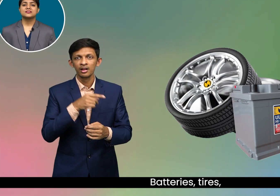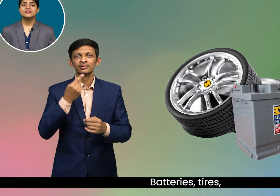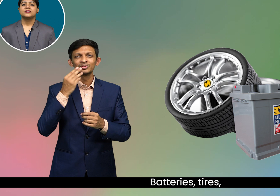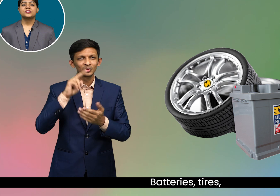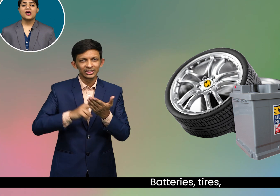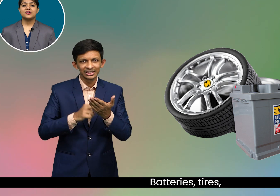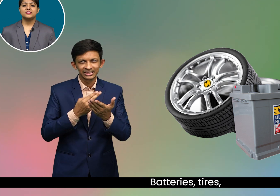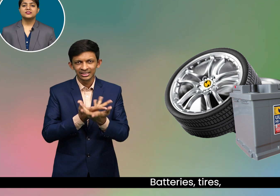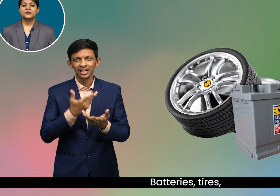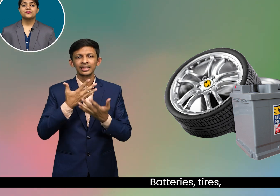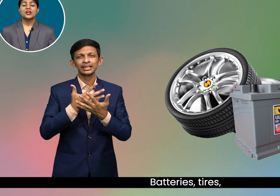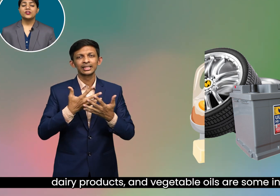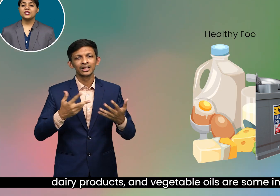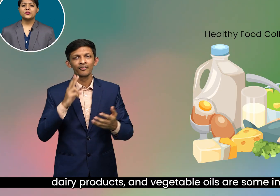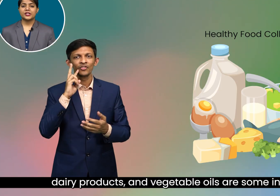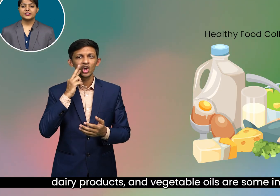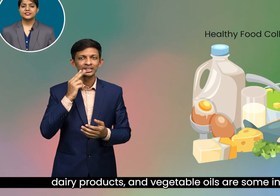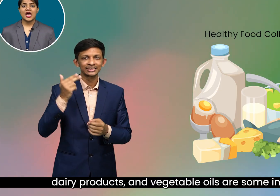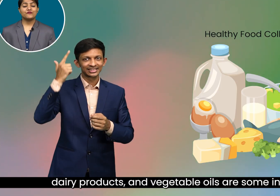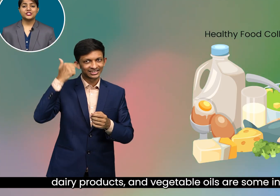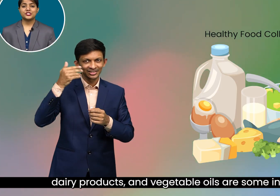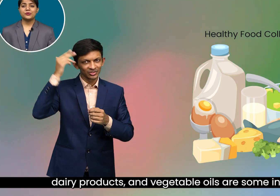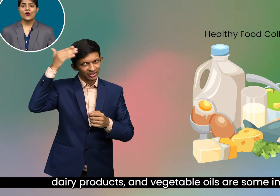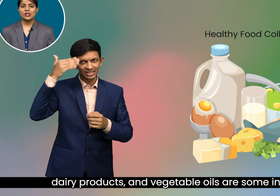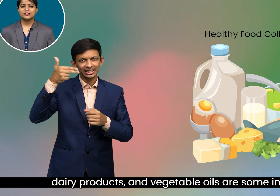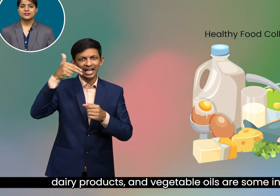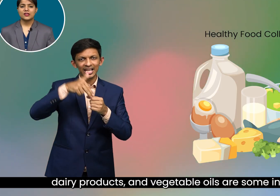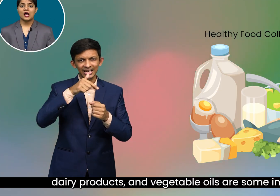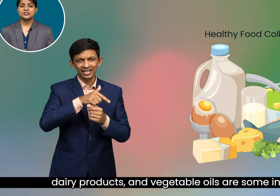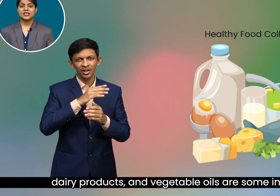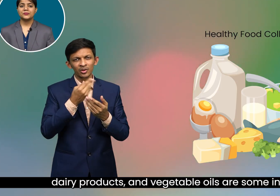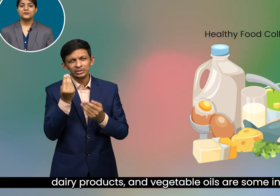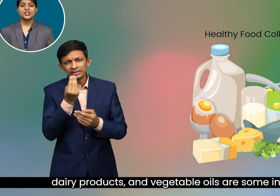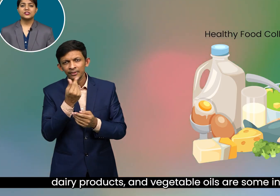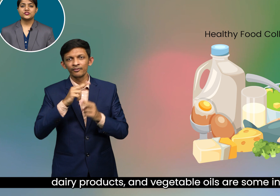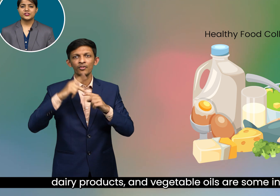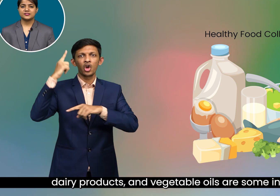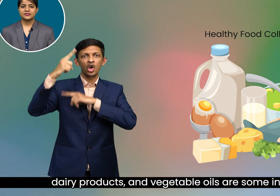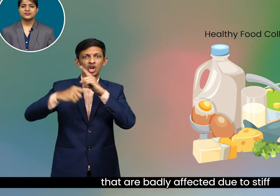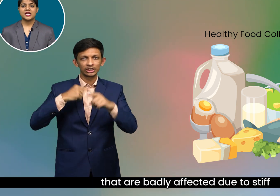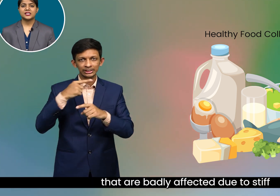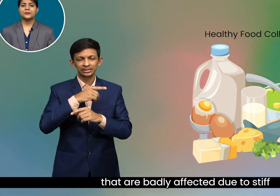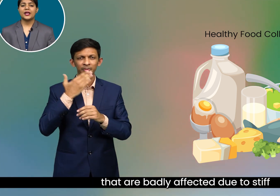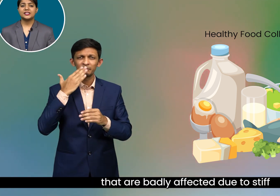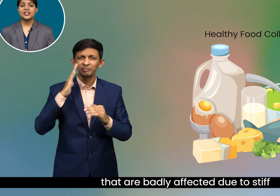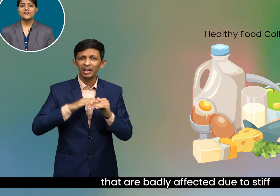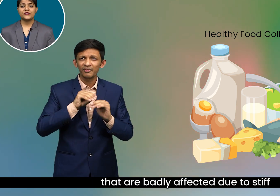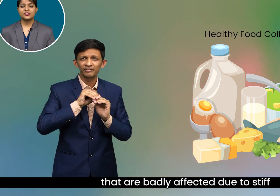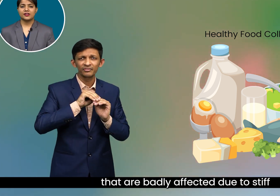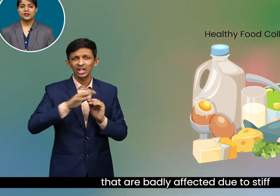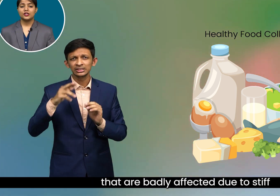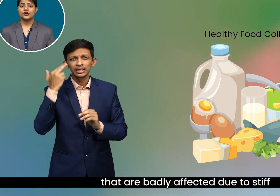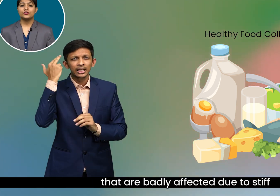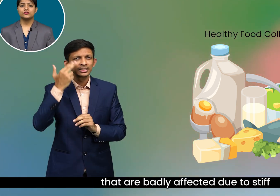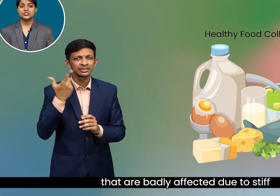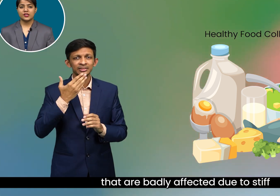Batteries, tires, dairy products, and vegetable oils are some industries that are badly